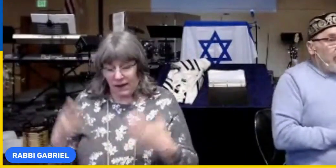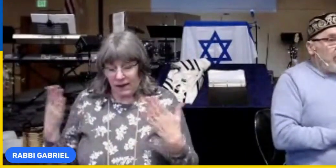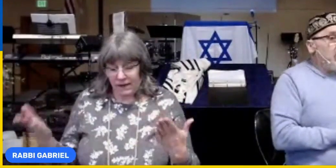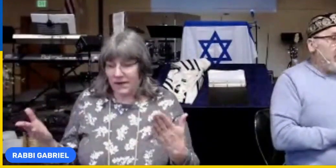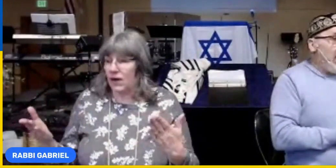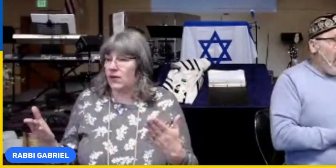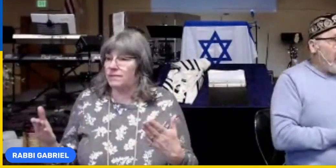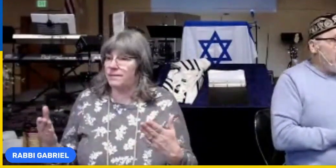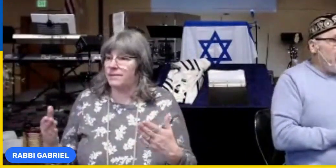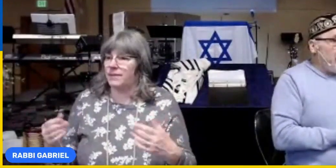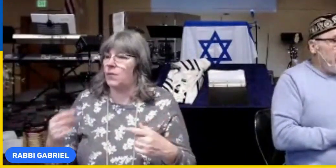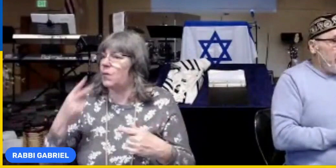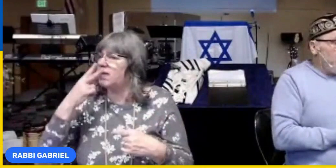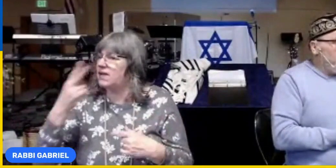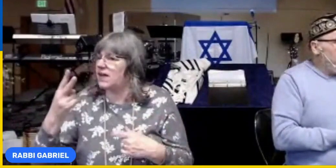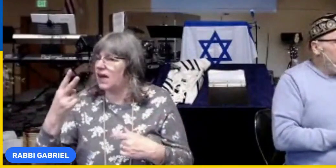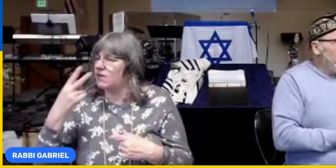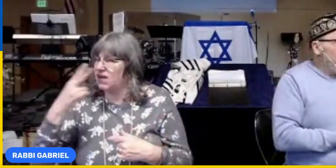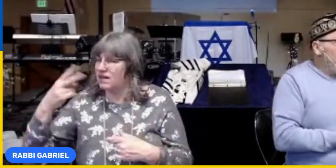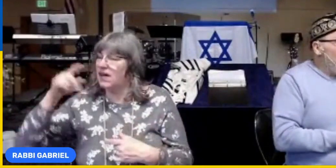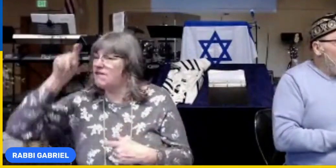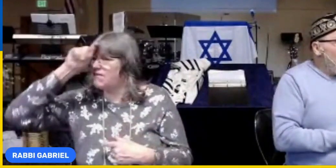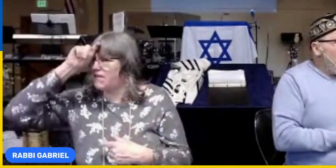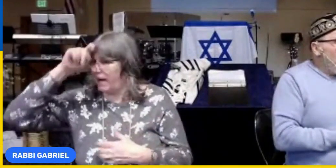know we should act.